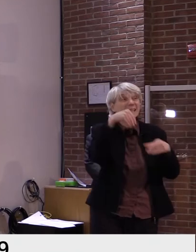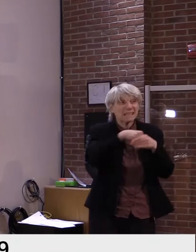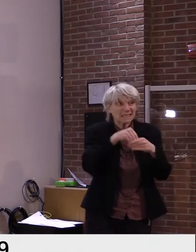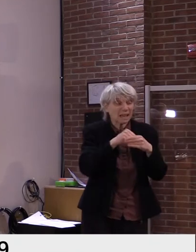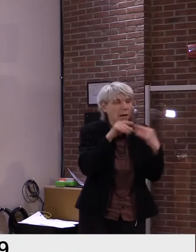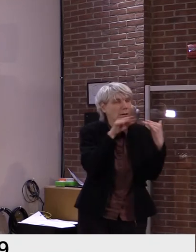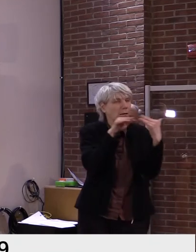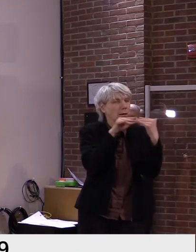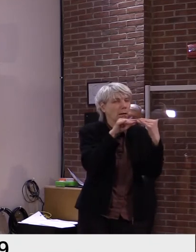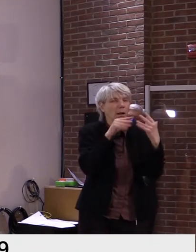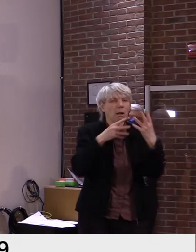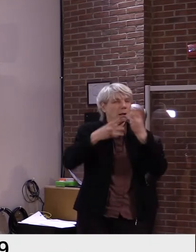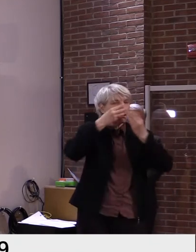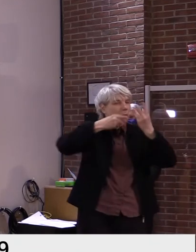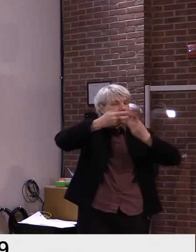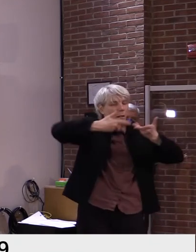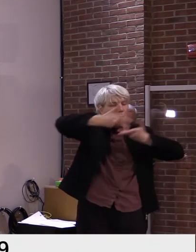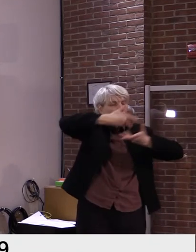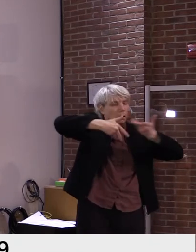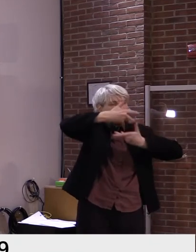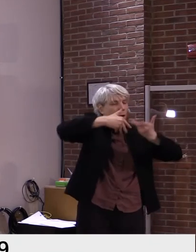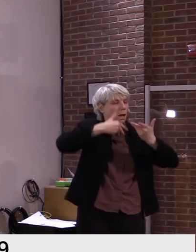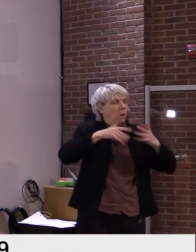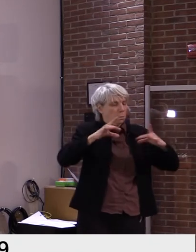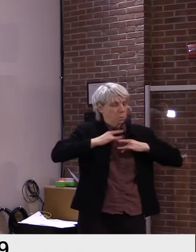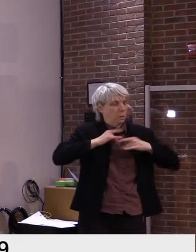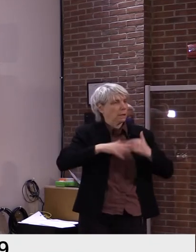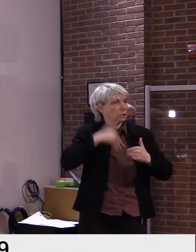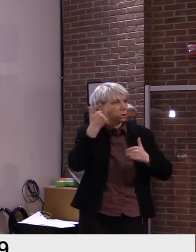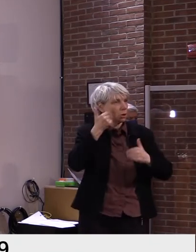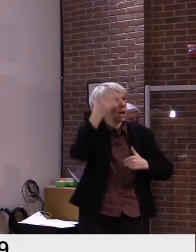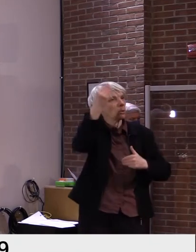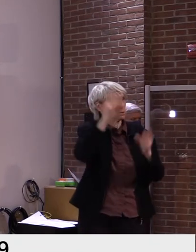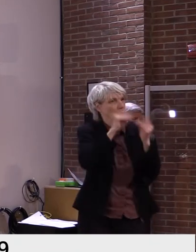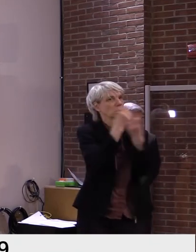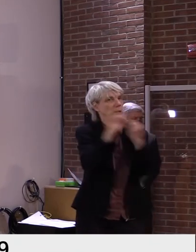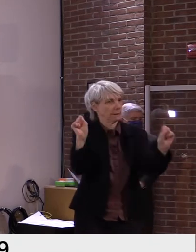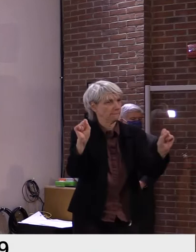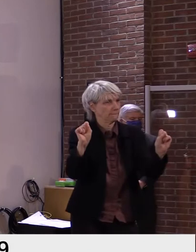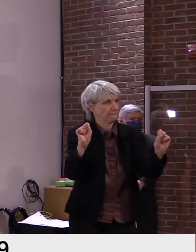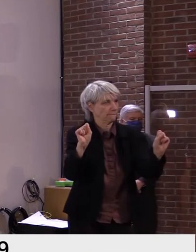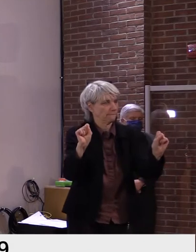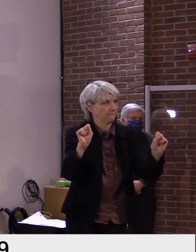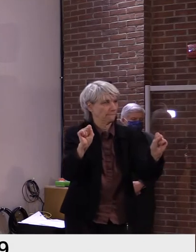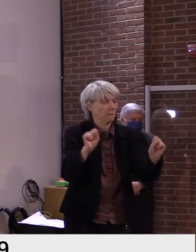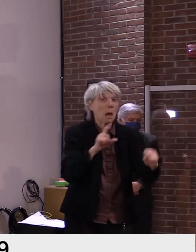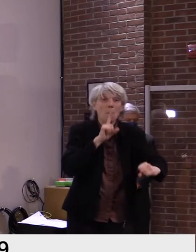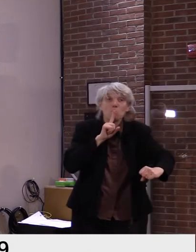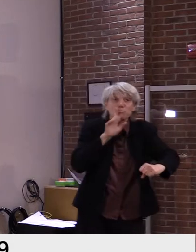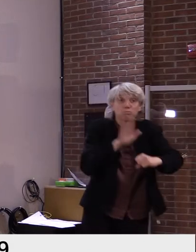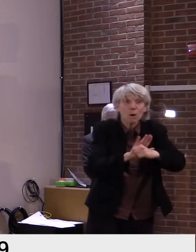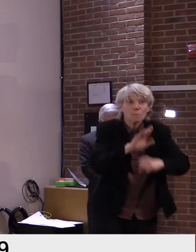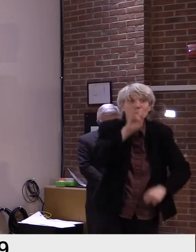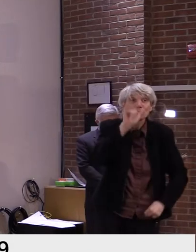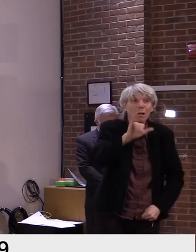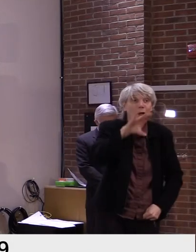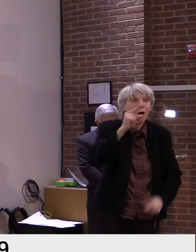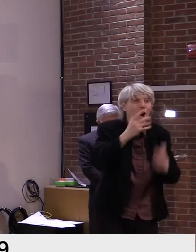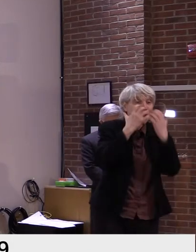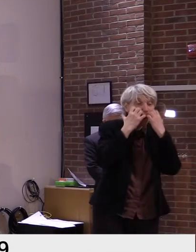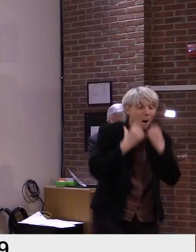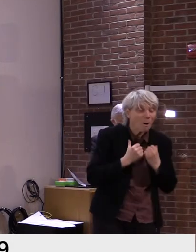Not promising that, just saying that, you know, in terms of some tangible change that you might actually see. The